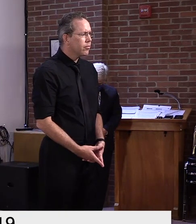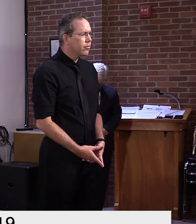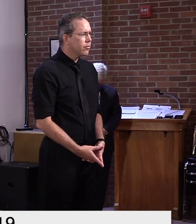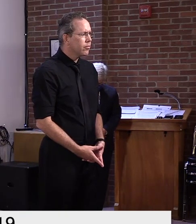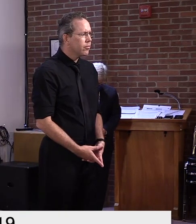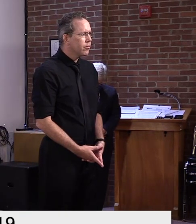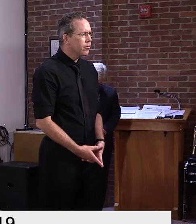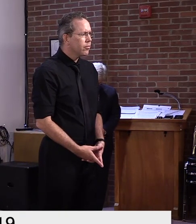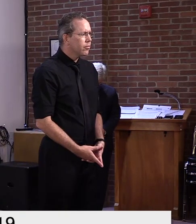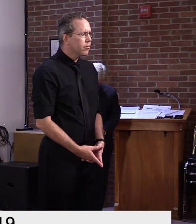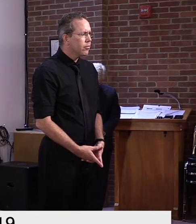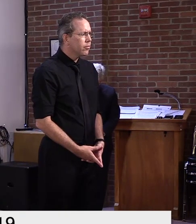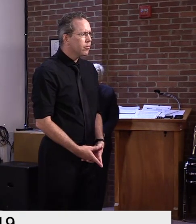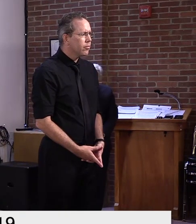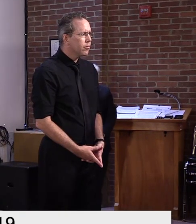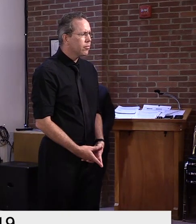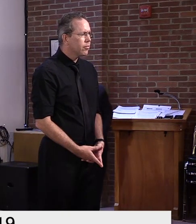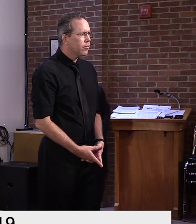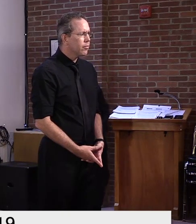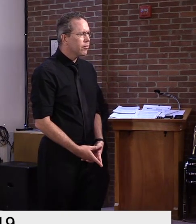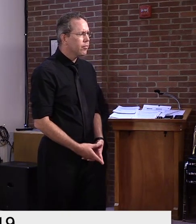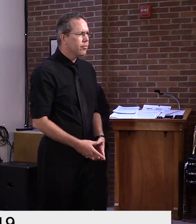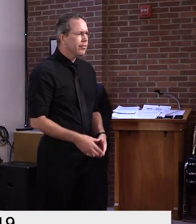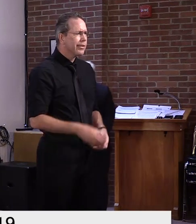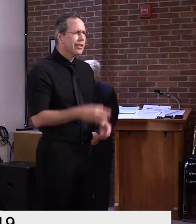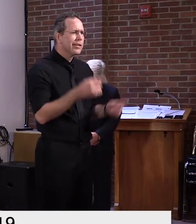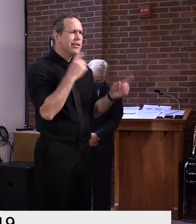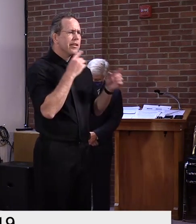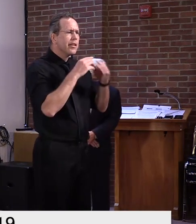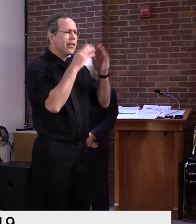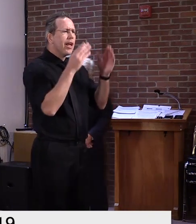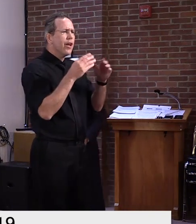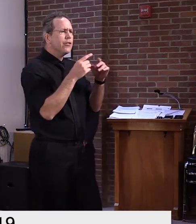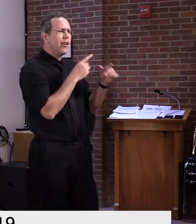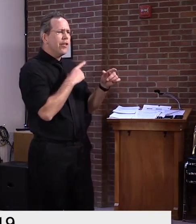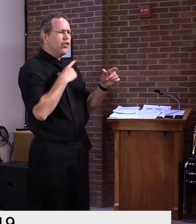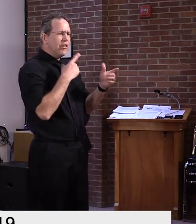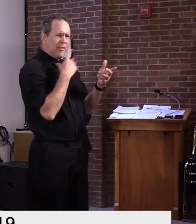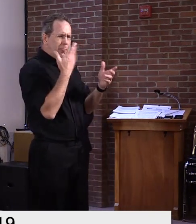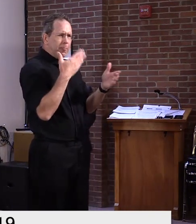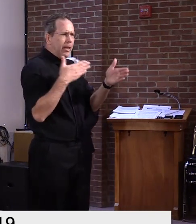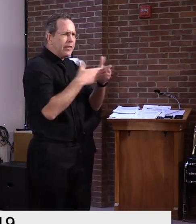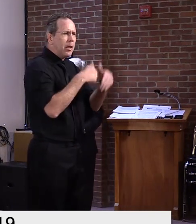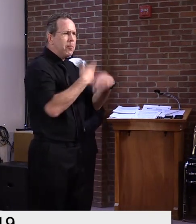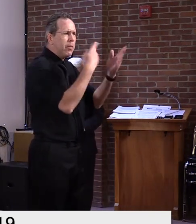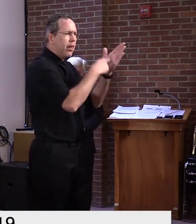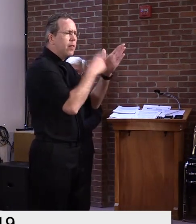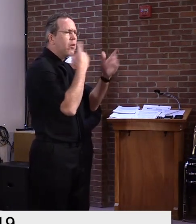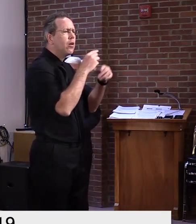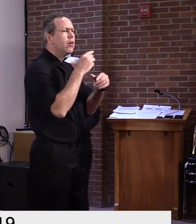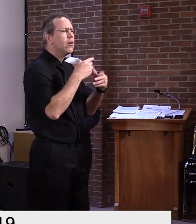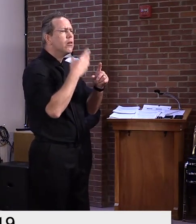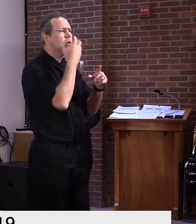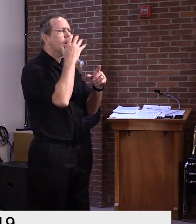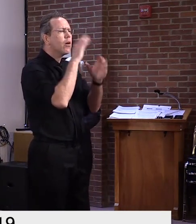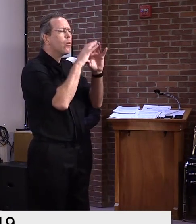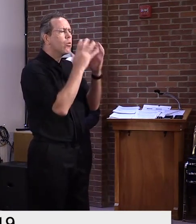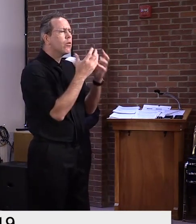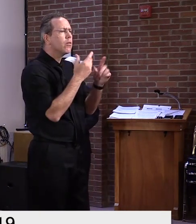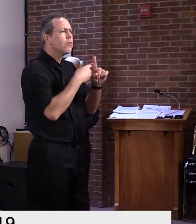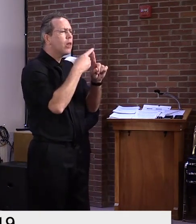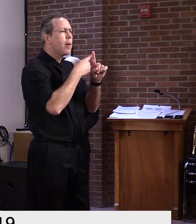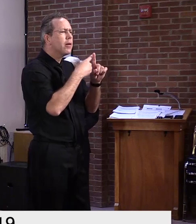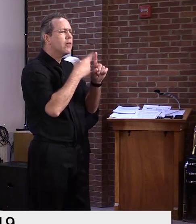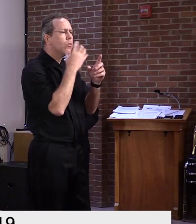Council. If the Climate Council is in the bill that eventually reaches you, if it does, would you veto it? Well,